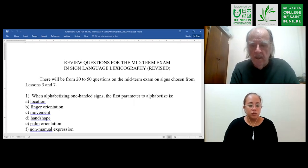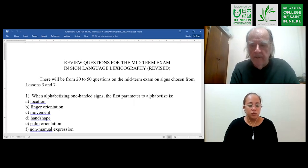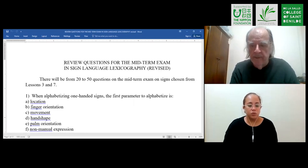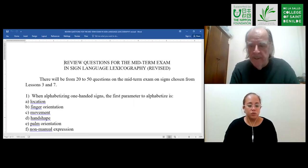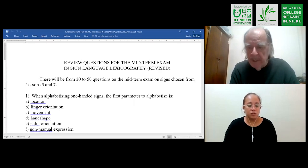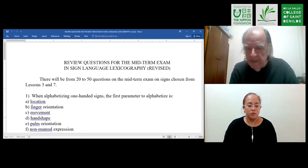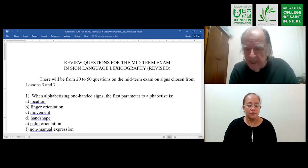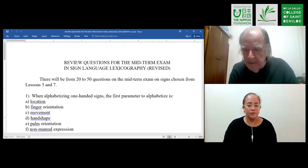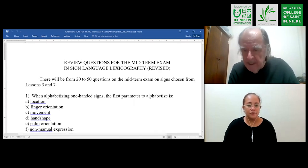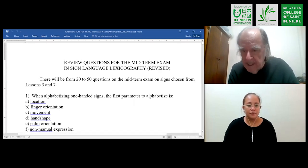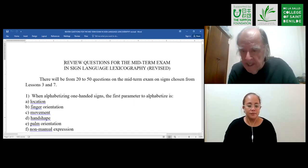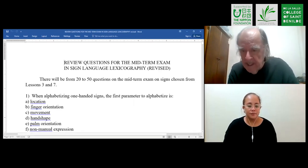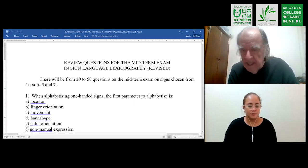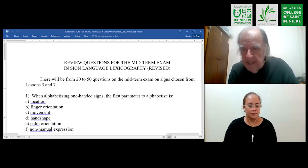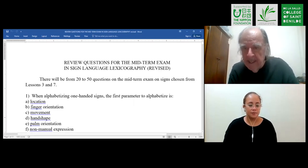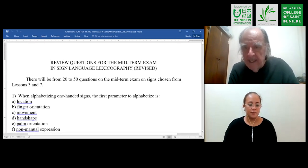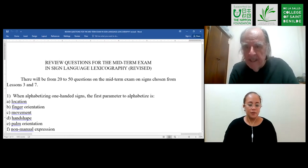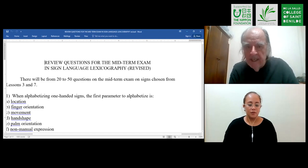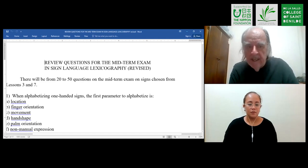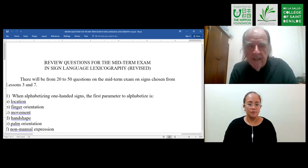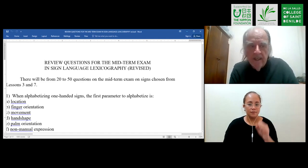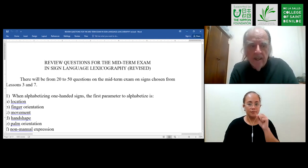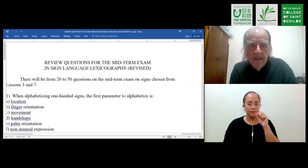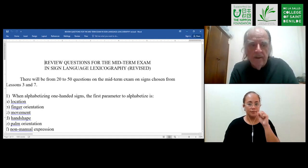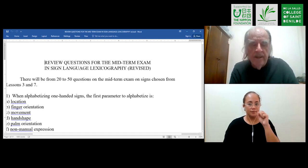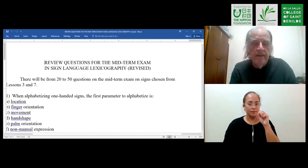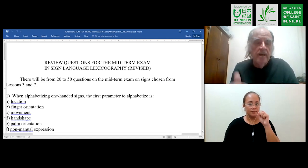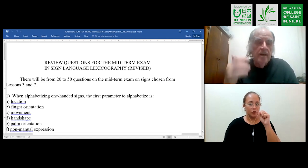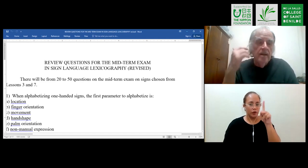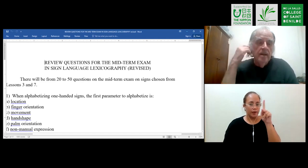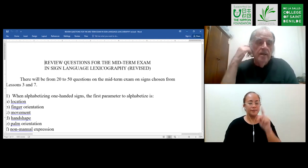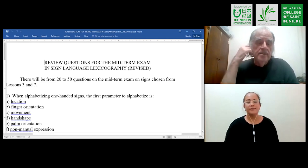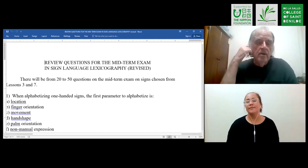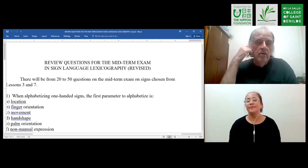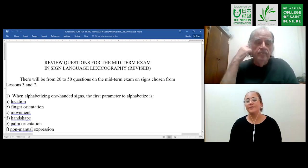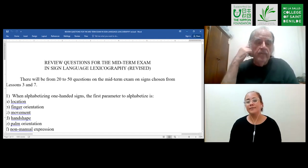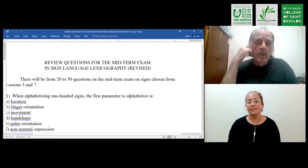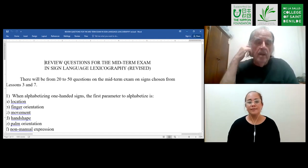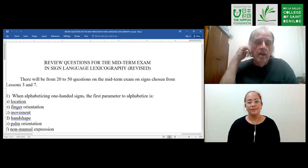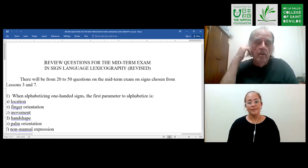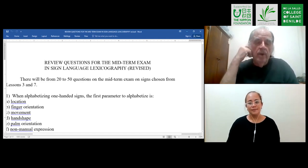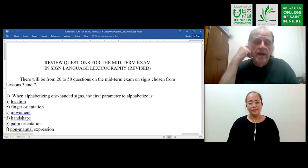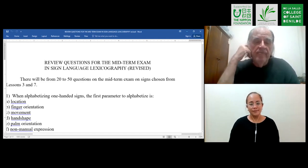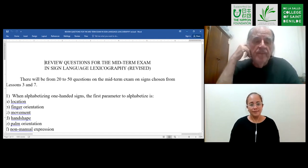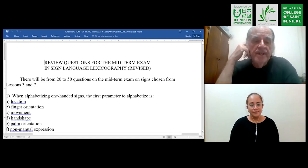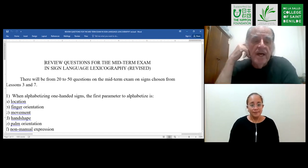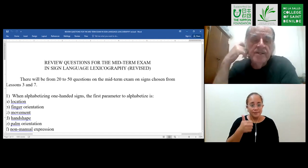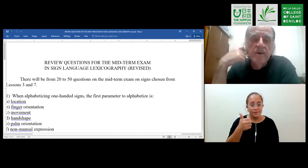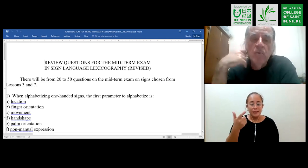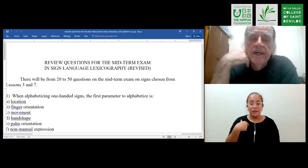Can you see better now? Yes, sir. Thank you. Okay, so when alphabetizing